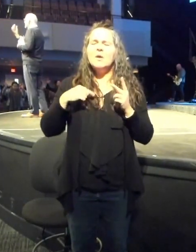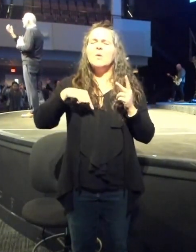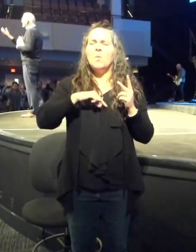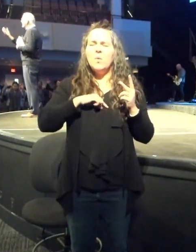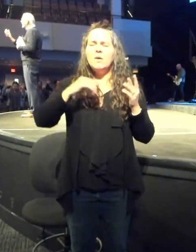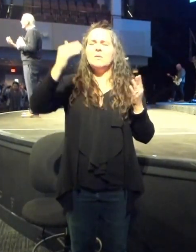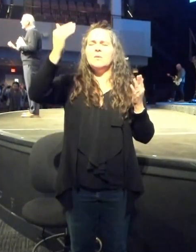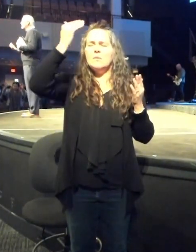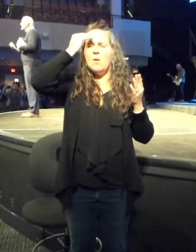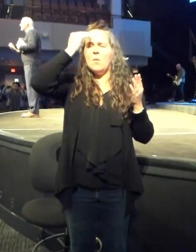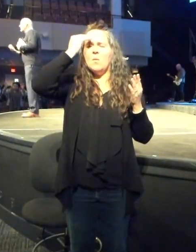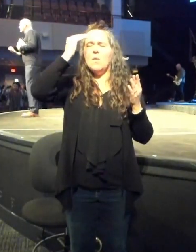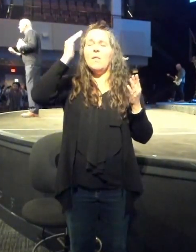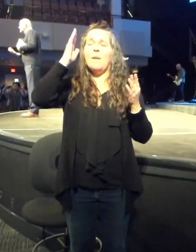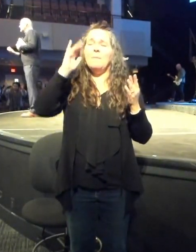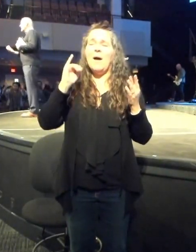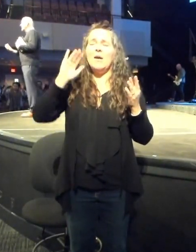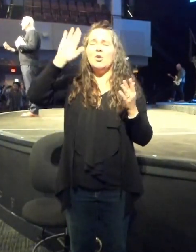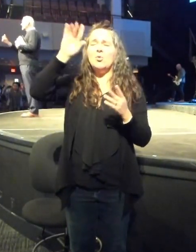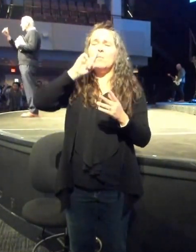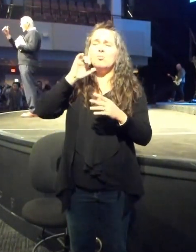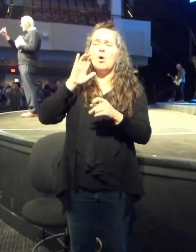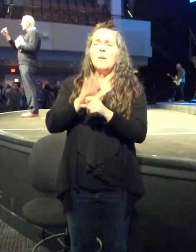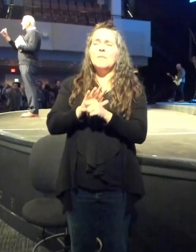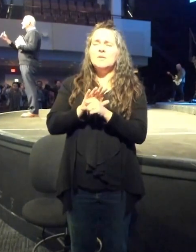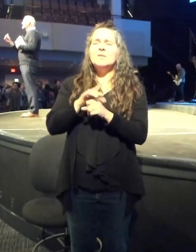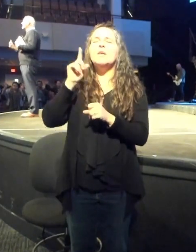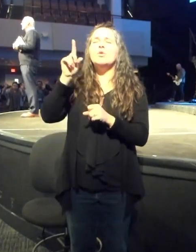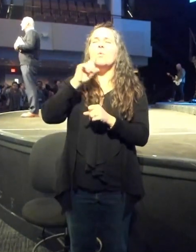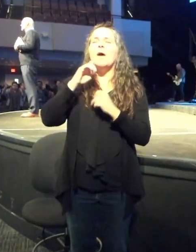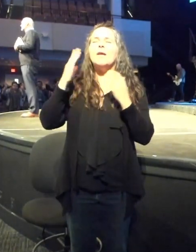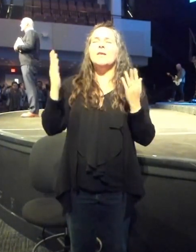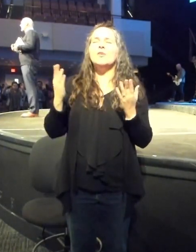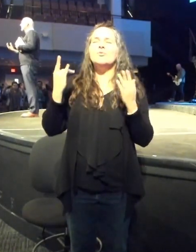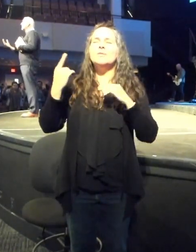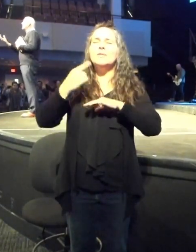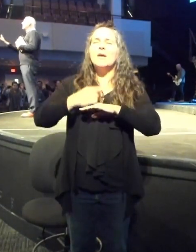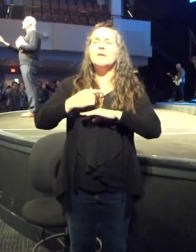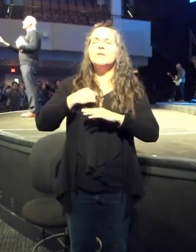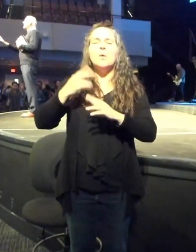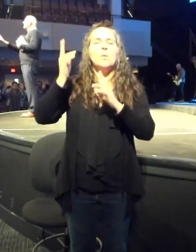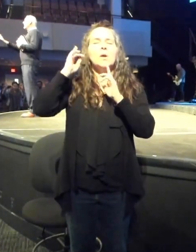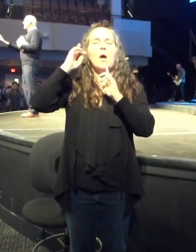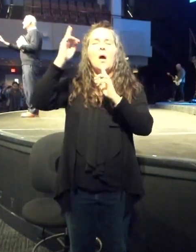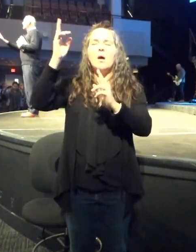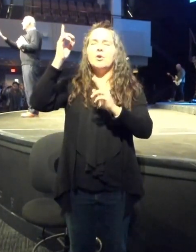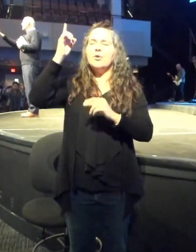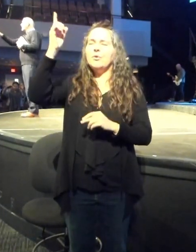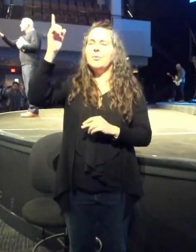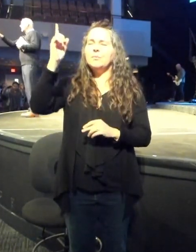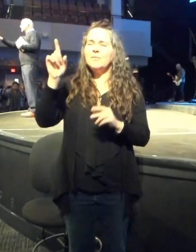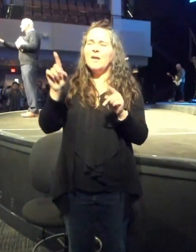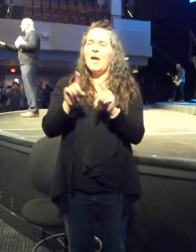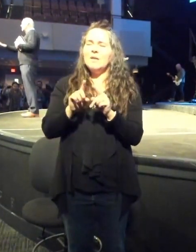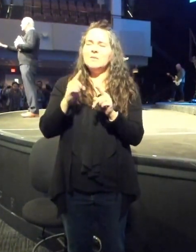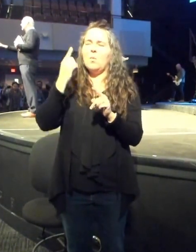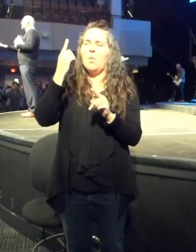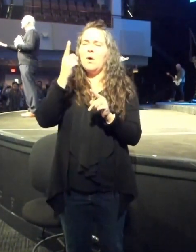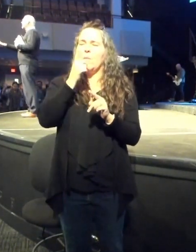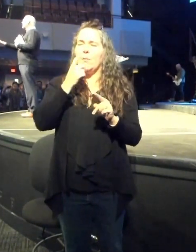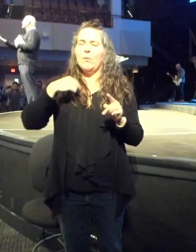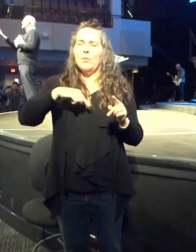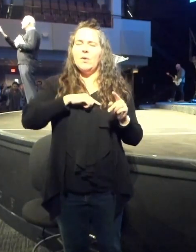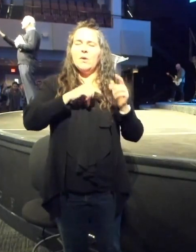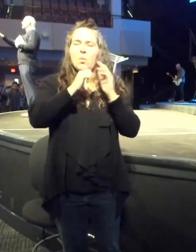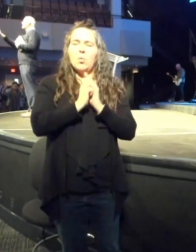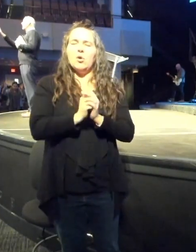we understand by the promise You've given to us that You're here with us today. So we honor You as the one that we worship, the only